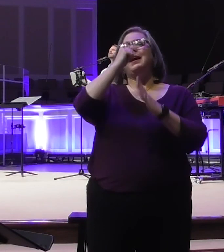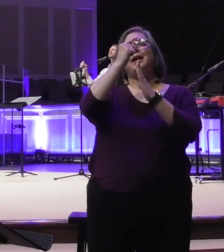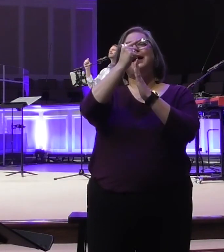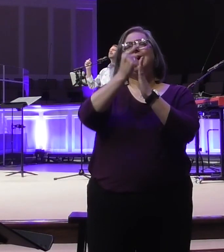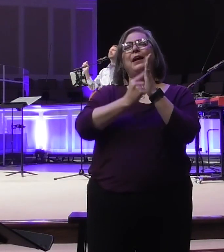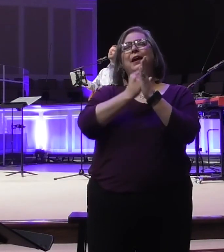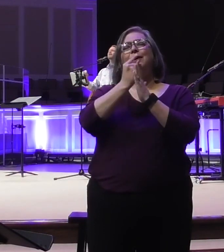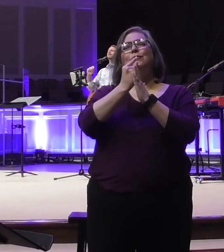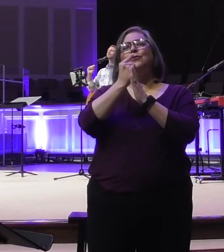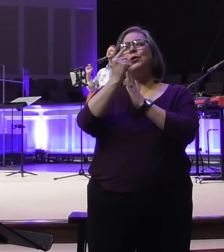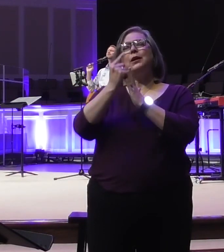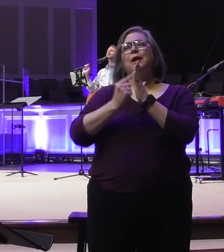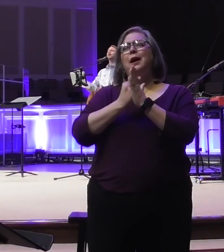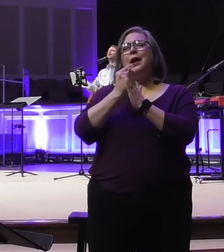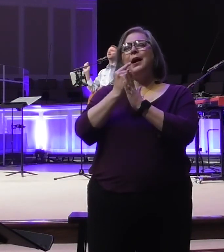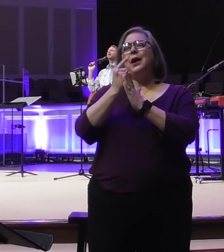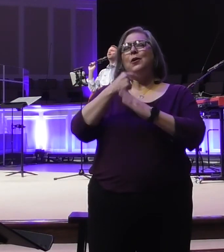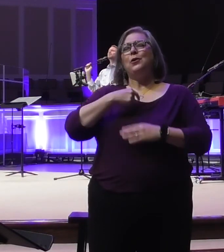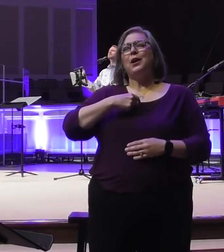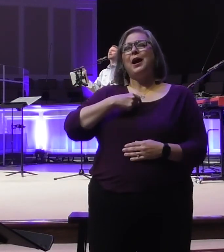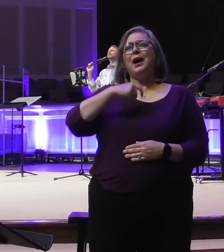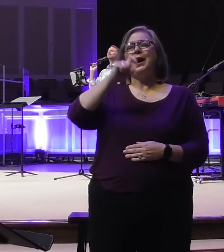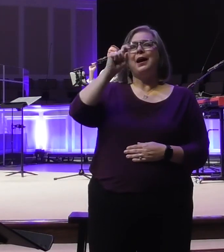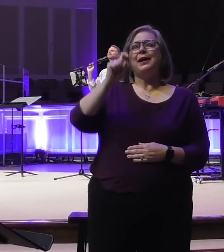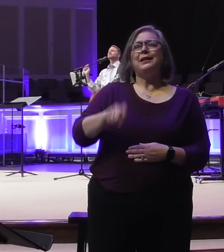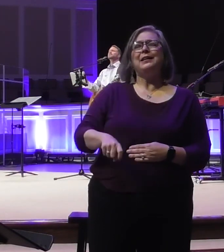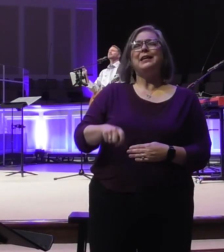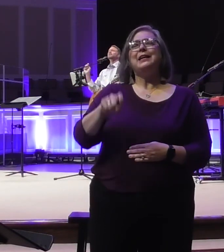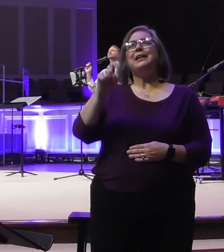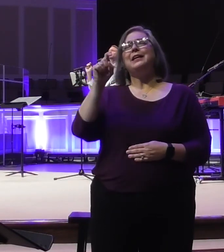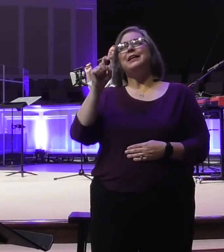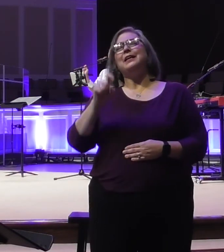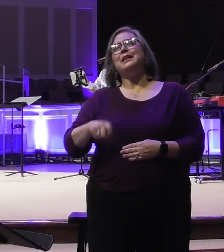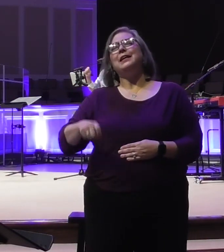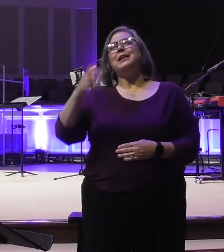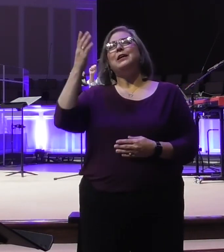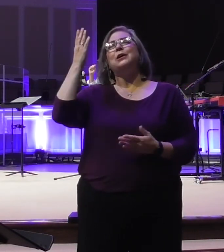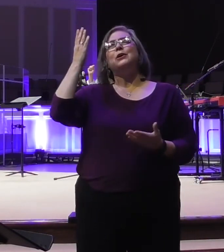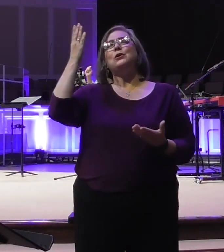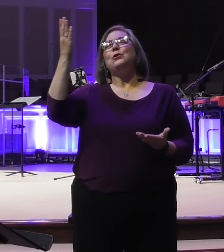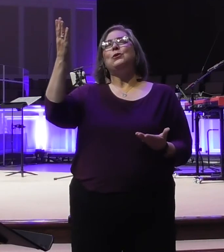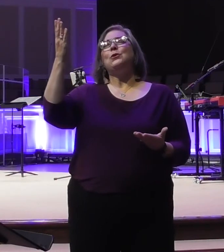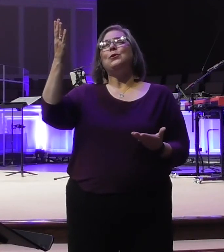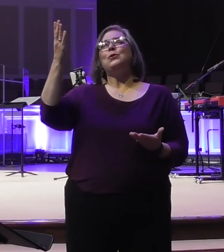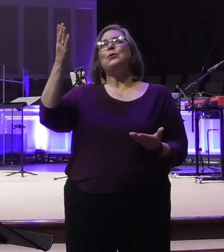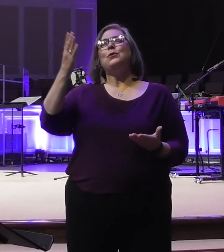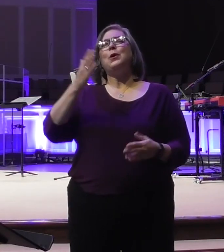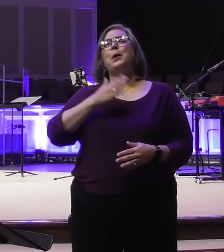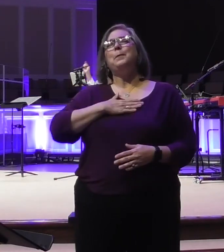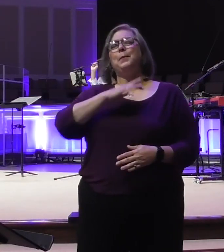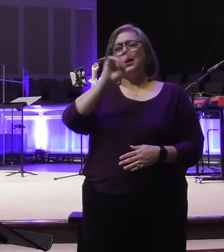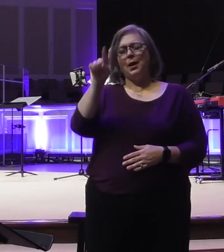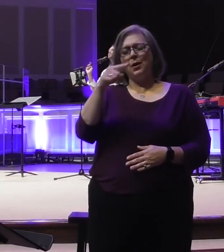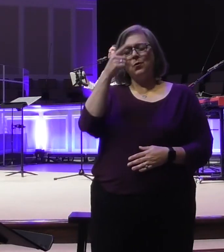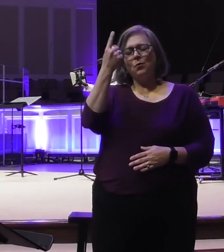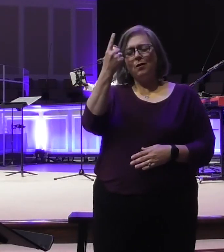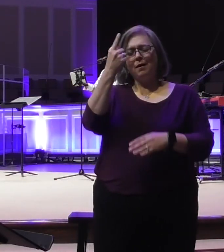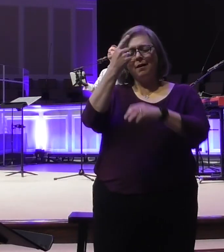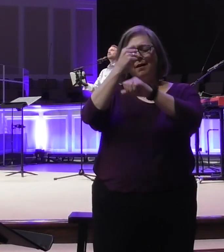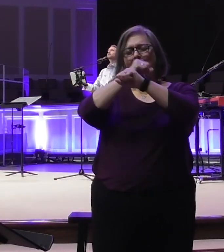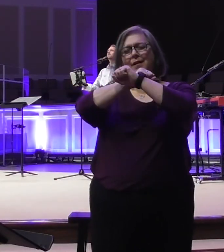And every hour I need you.